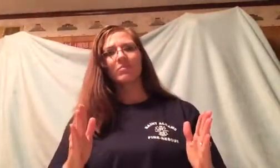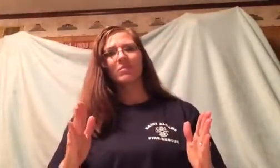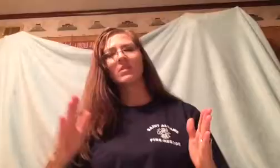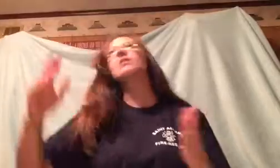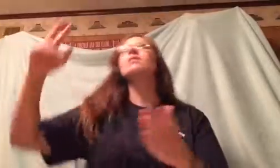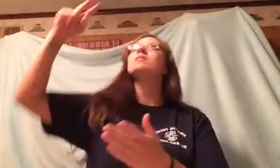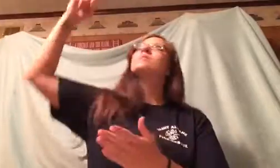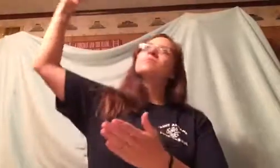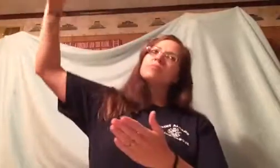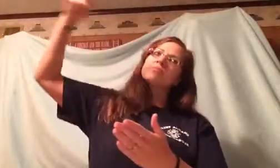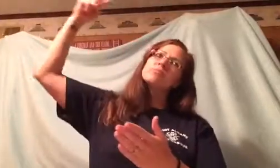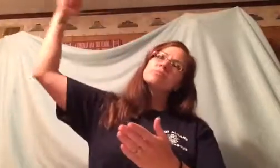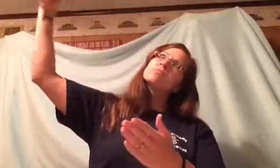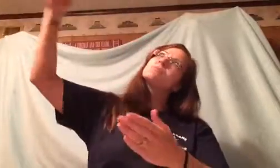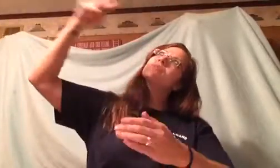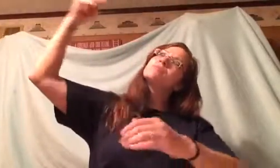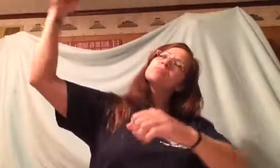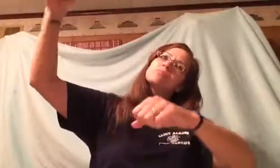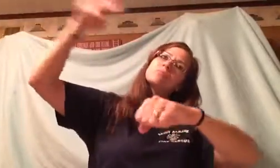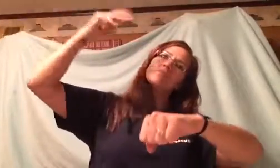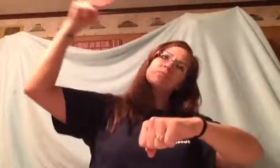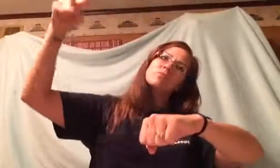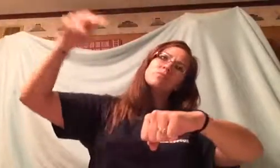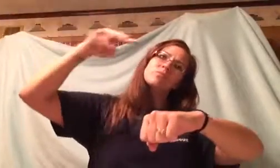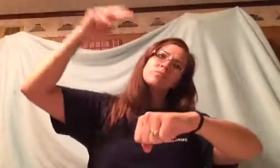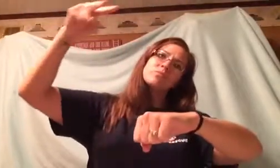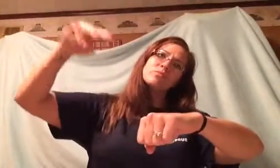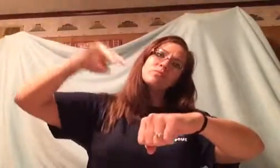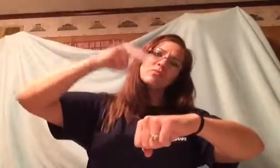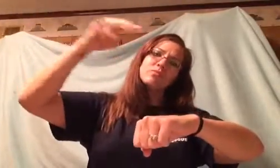That He would leave His place on high